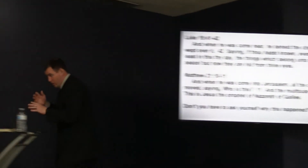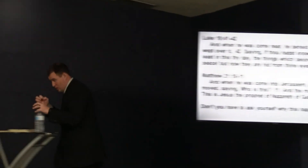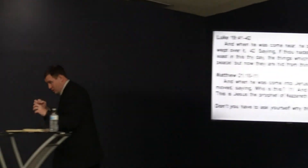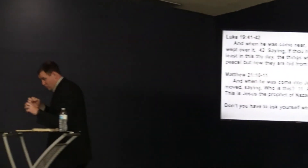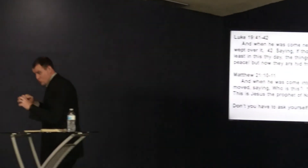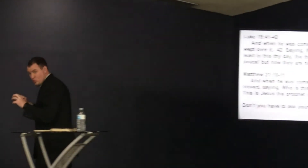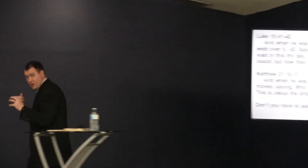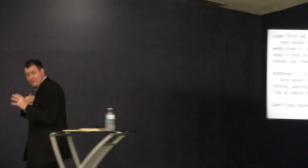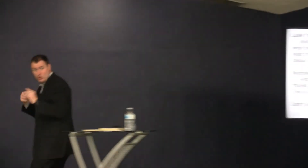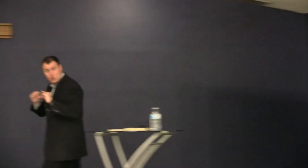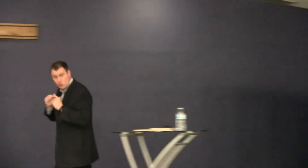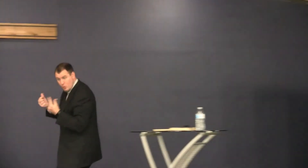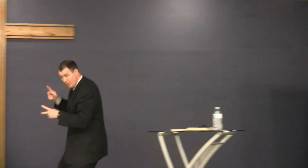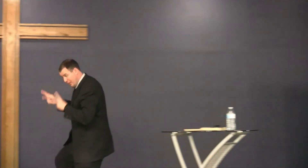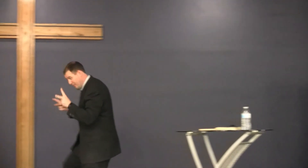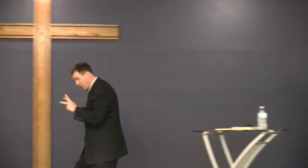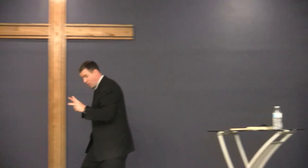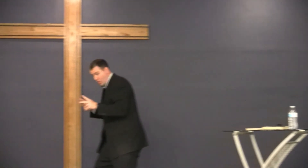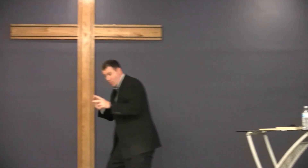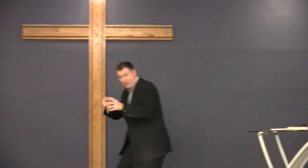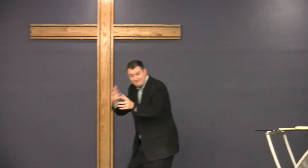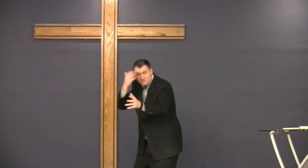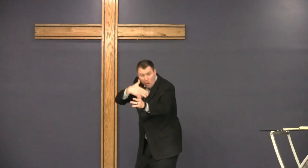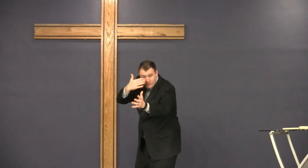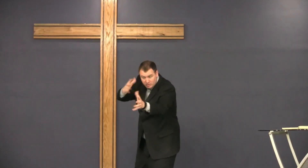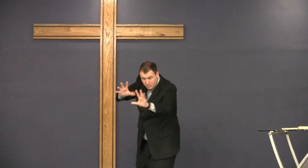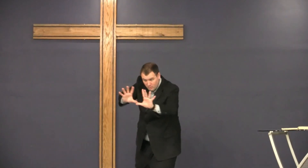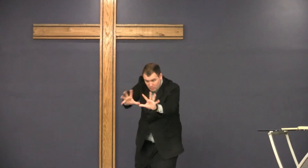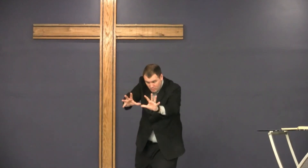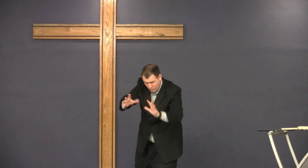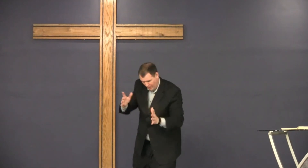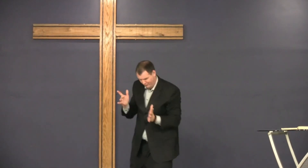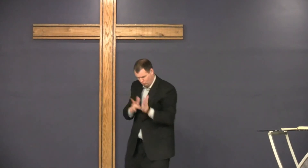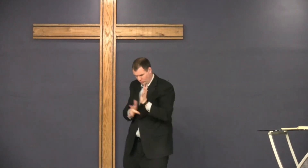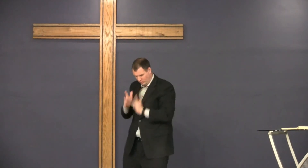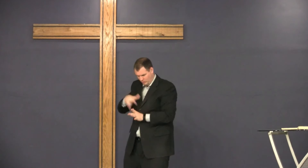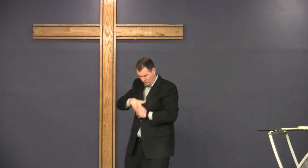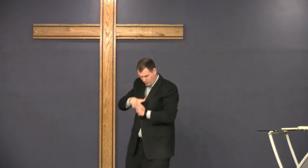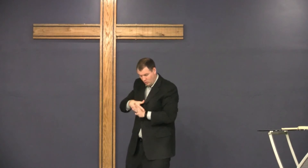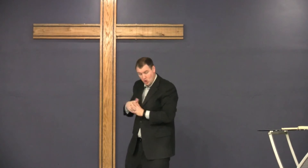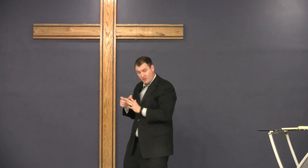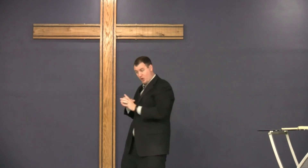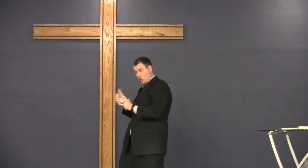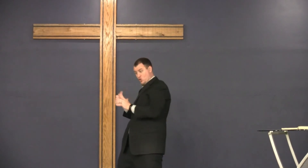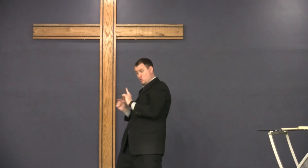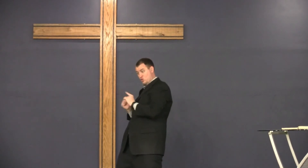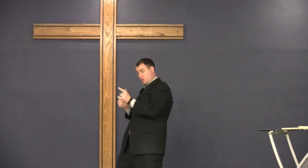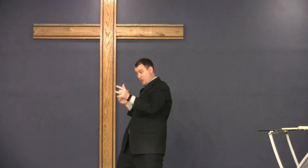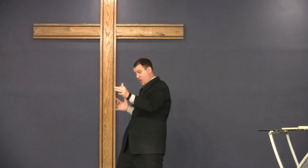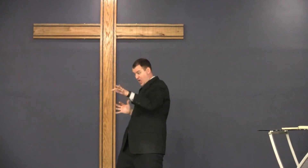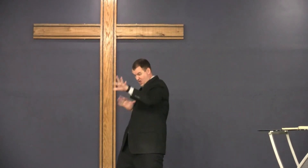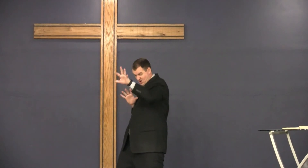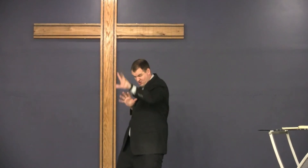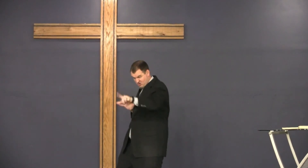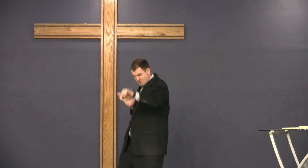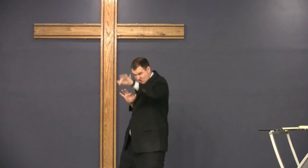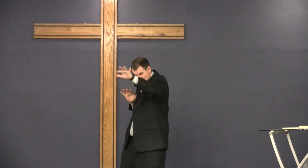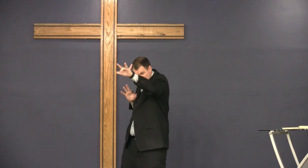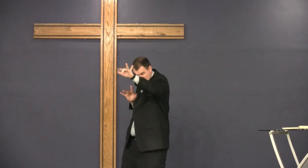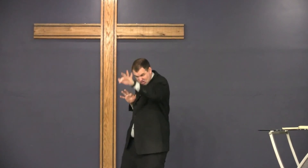is this guy? You have a group of people over here, maybe in the front, and then you have Jesus here, and then another group behind,